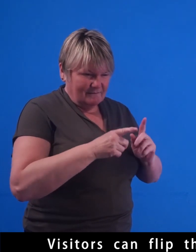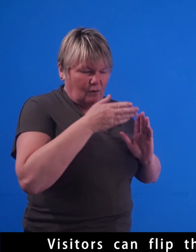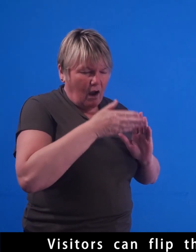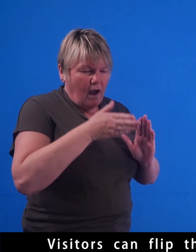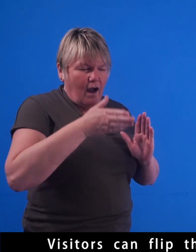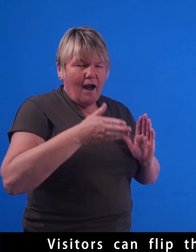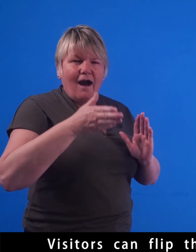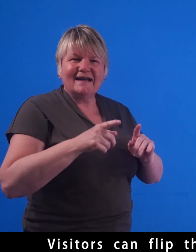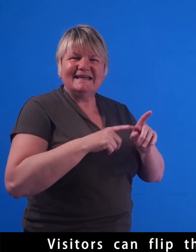life.